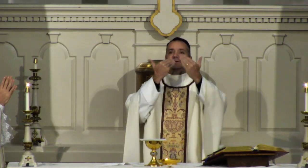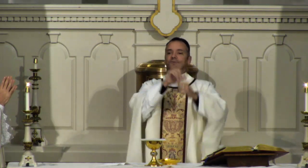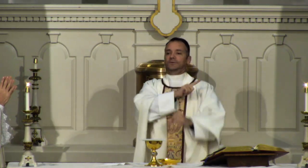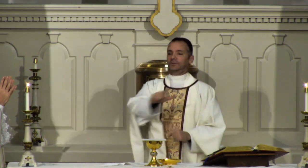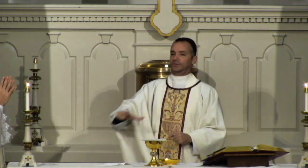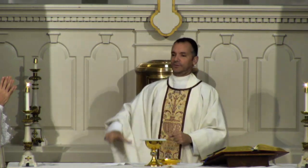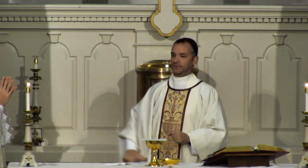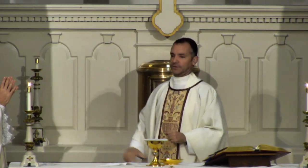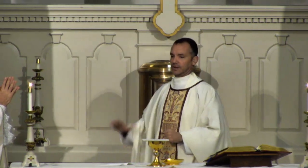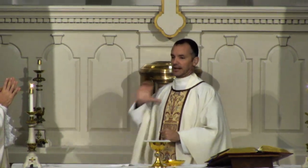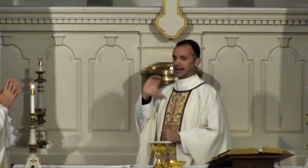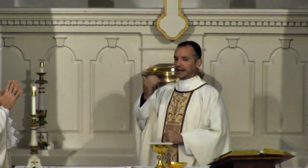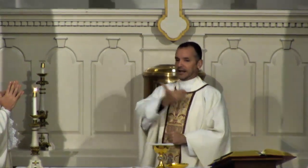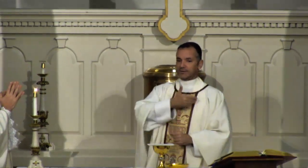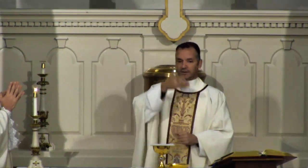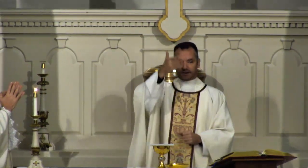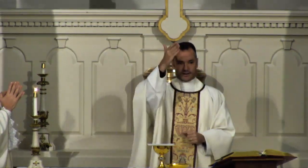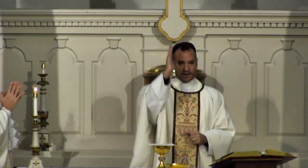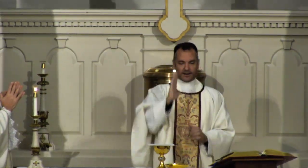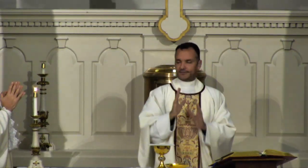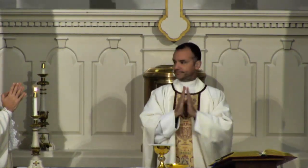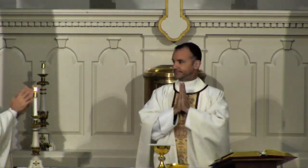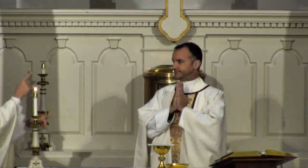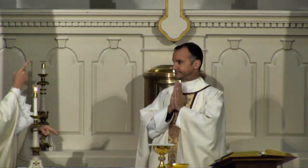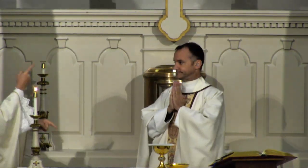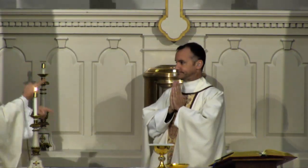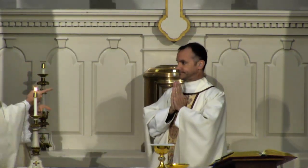Let us give thanks to the Lord our God.